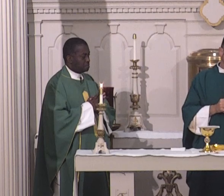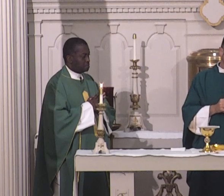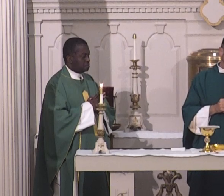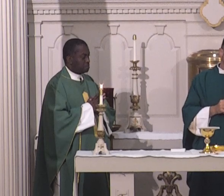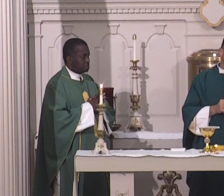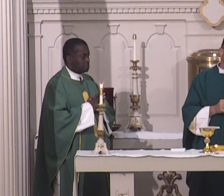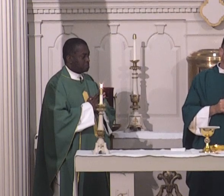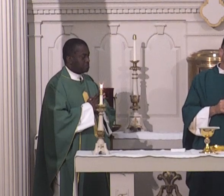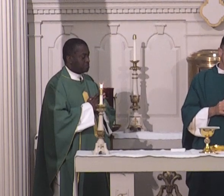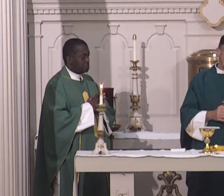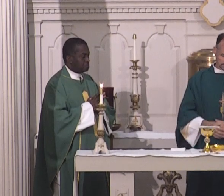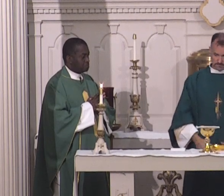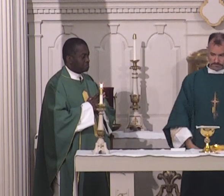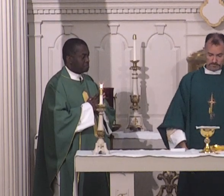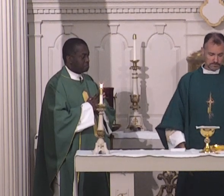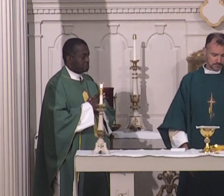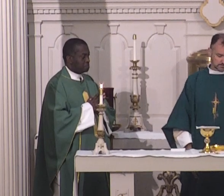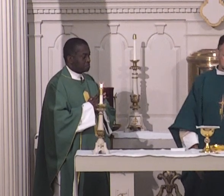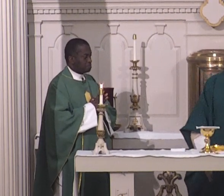Spirit.